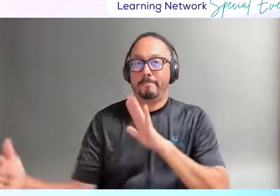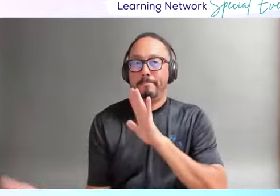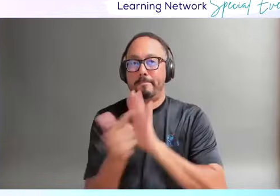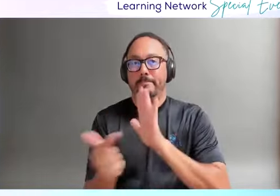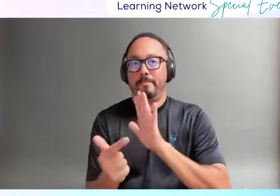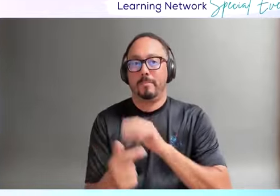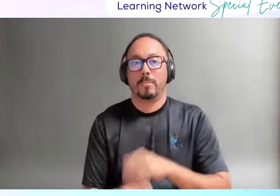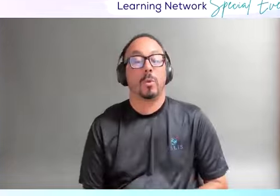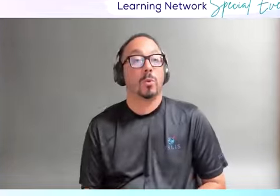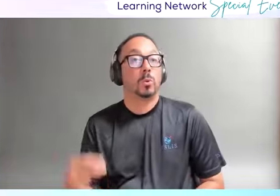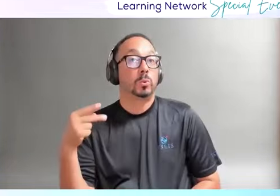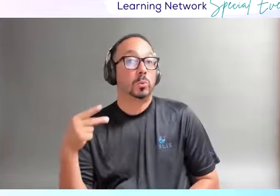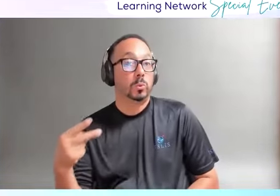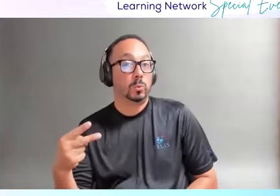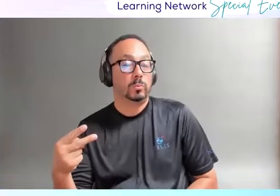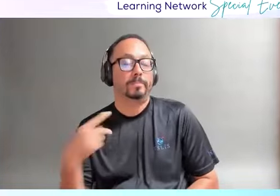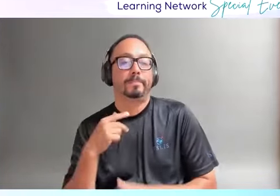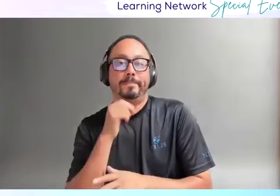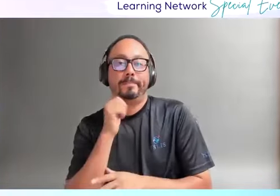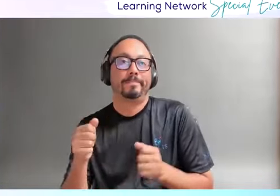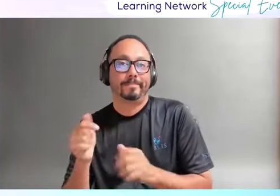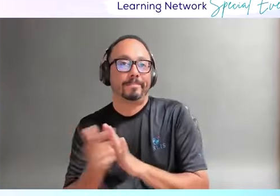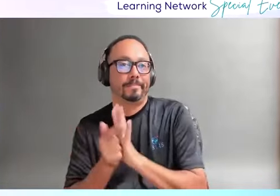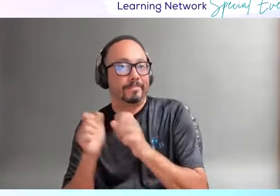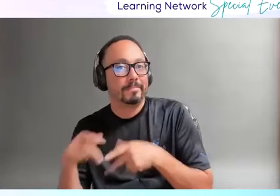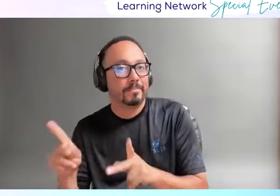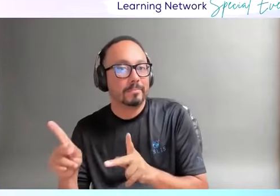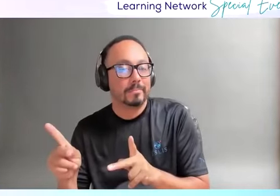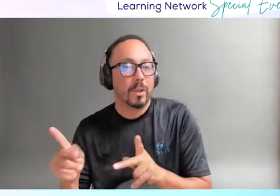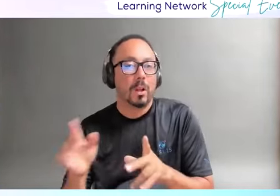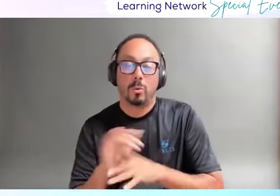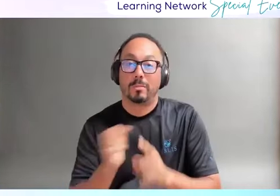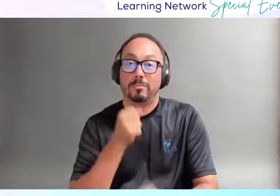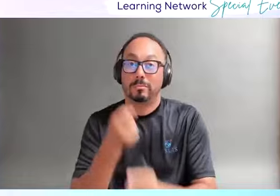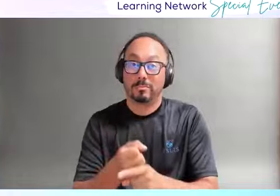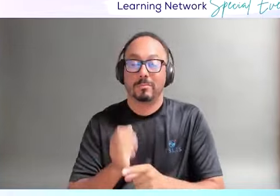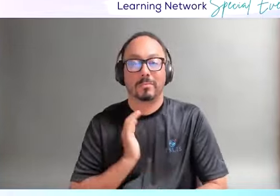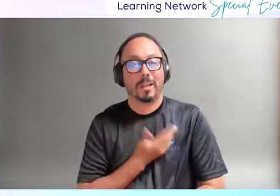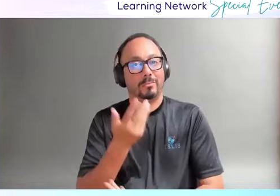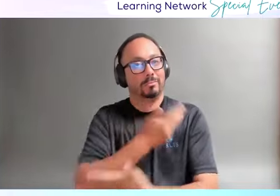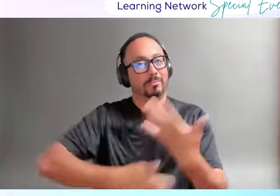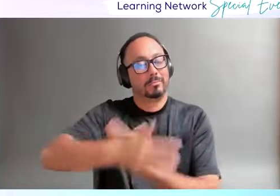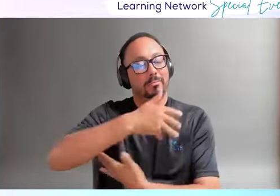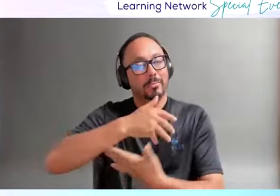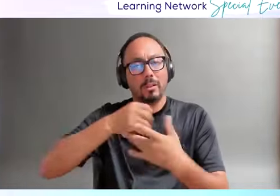prescribed. 2 of them are not. They have very different impact on our social fabric, and they have very different impact on